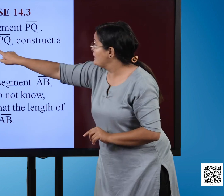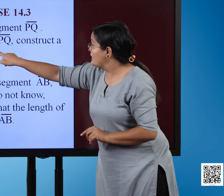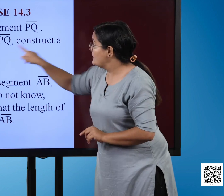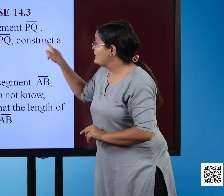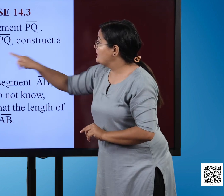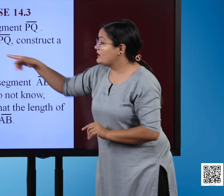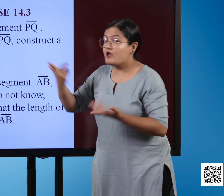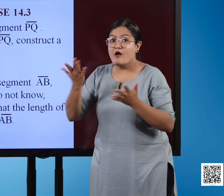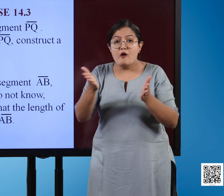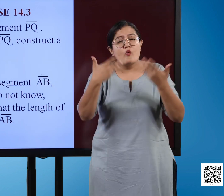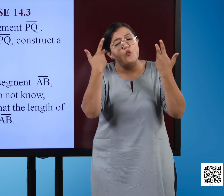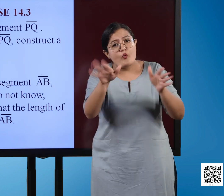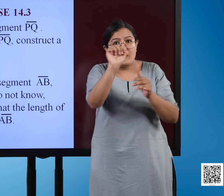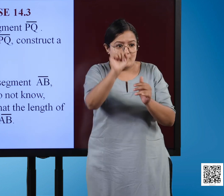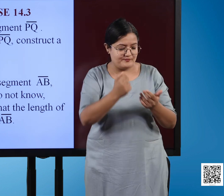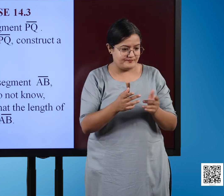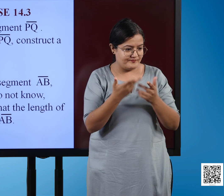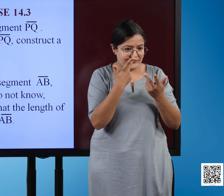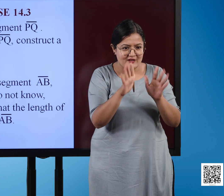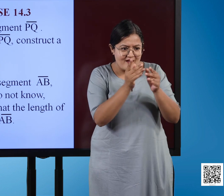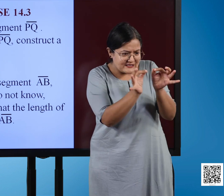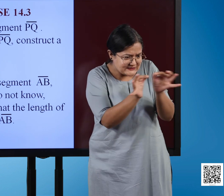construct a copy of segment PQ.